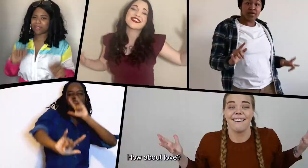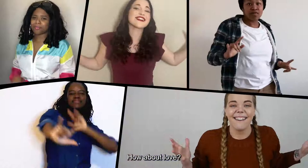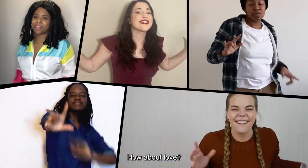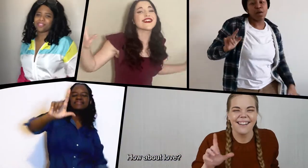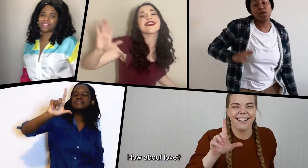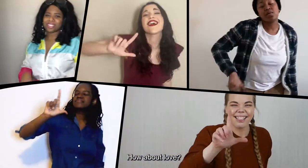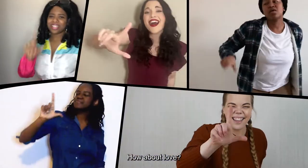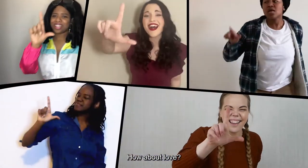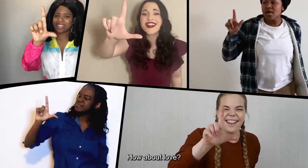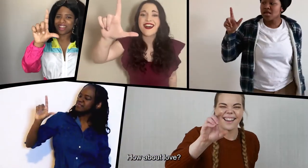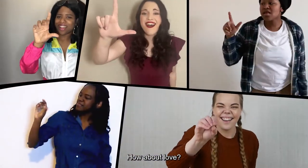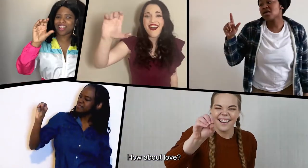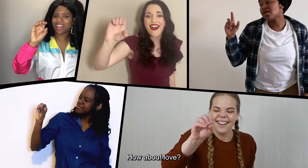How about love?